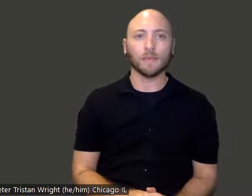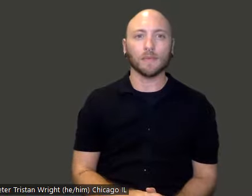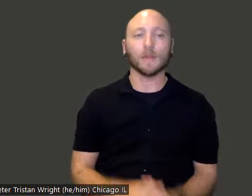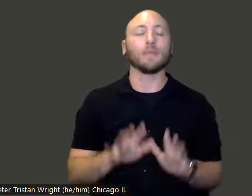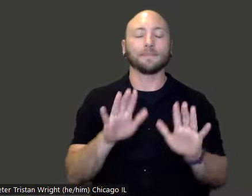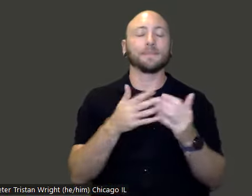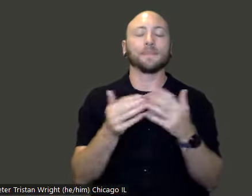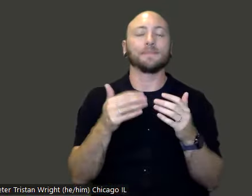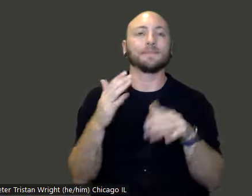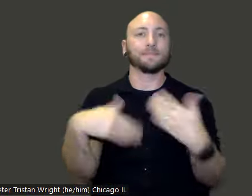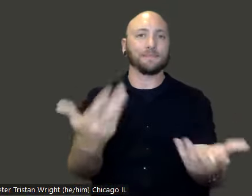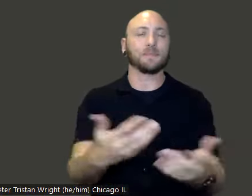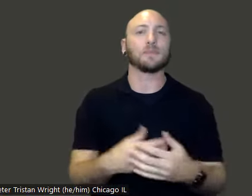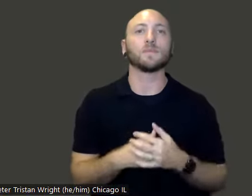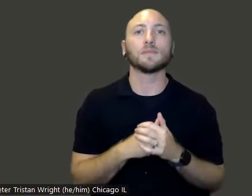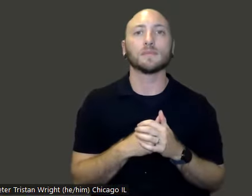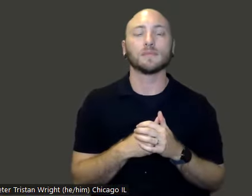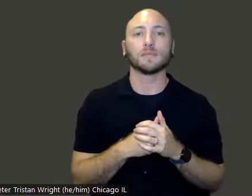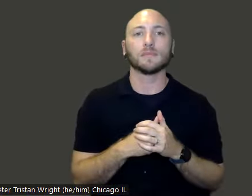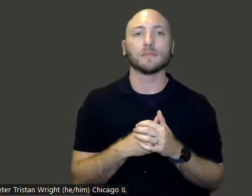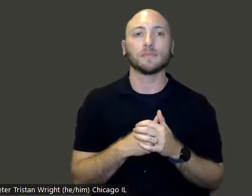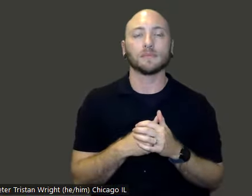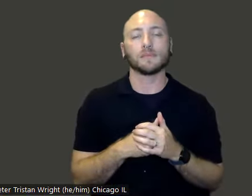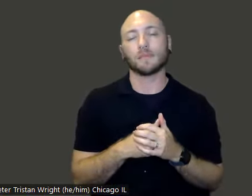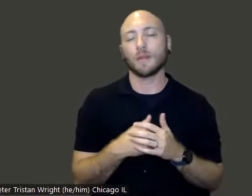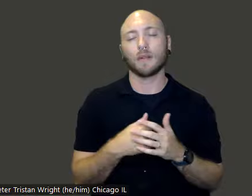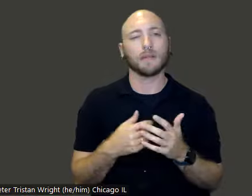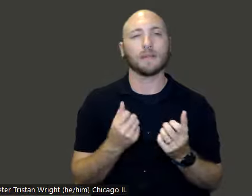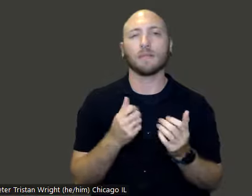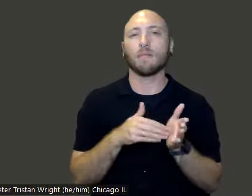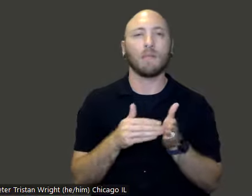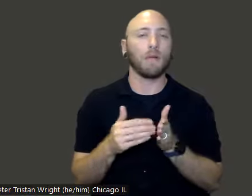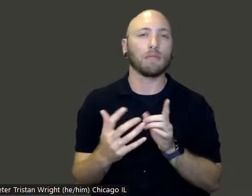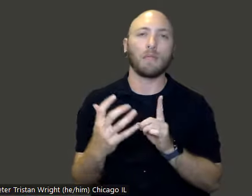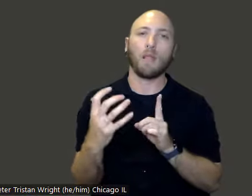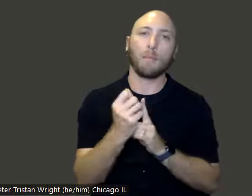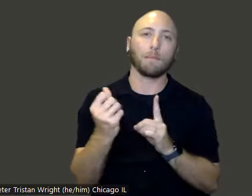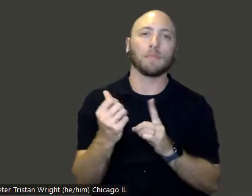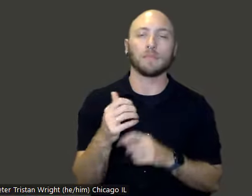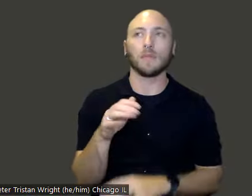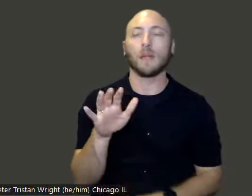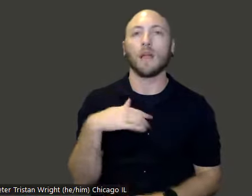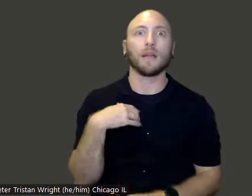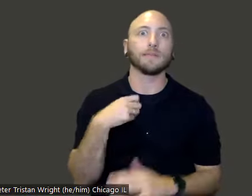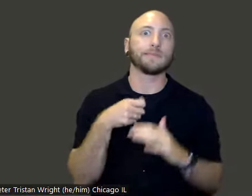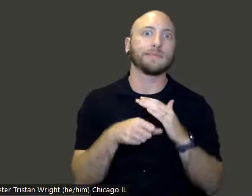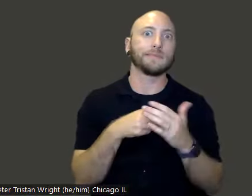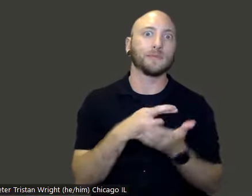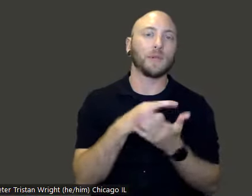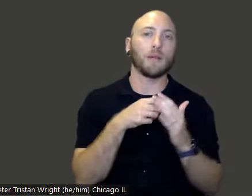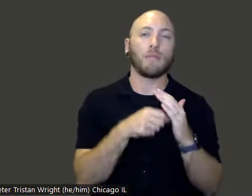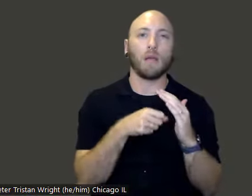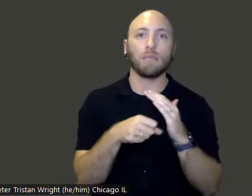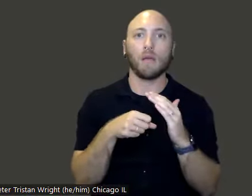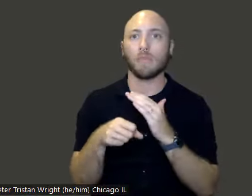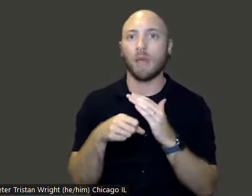fast forward more, I got caught many times, went to plenty of rehabs and